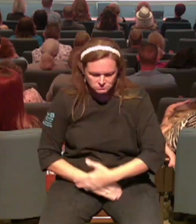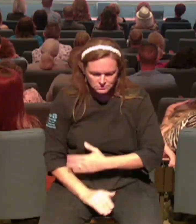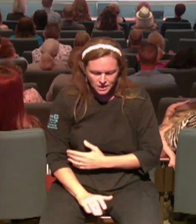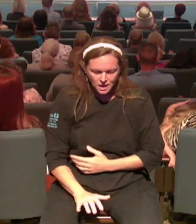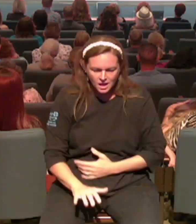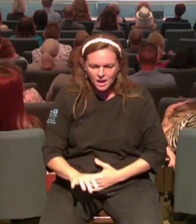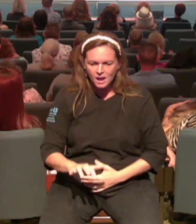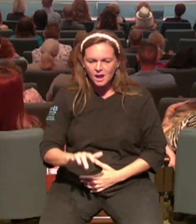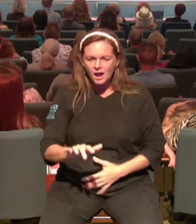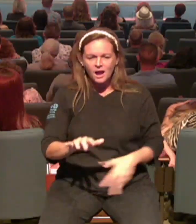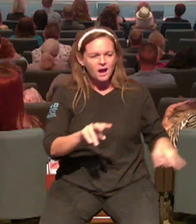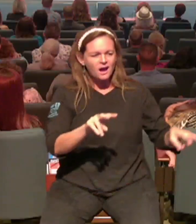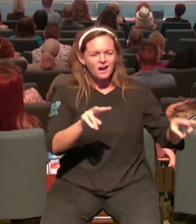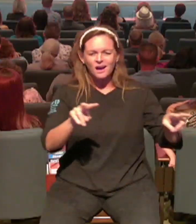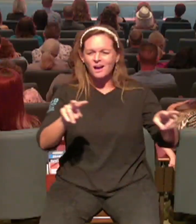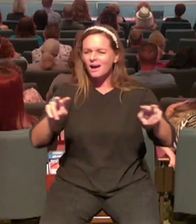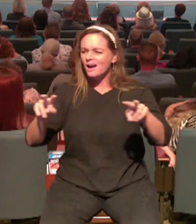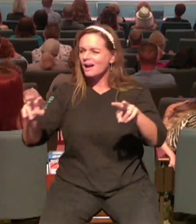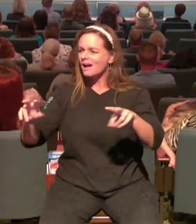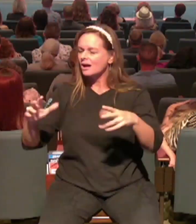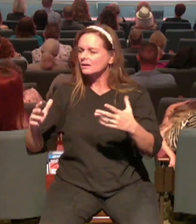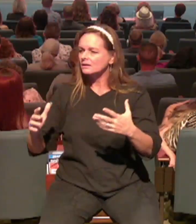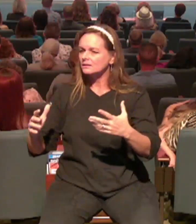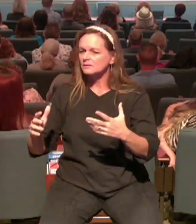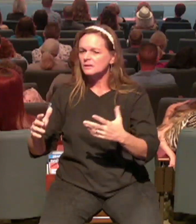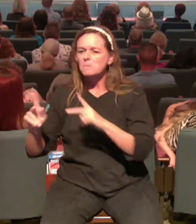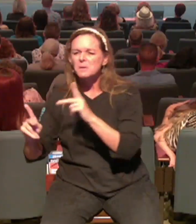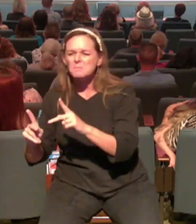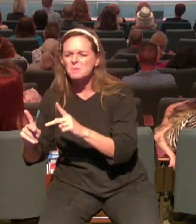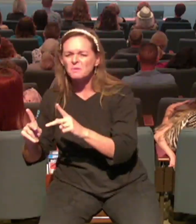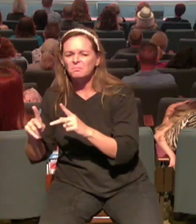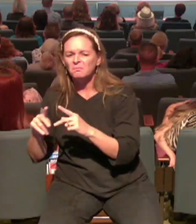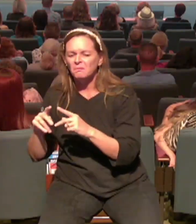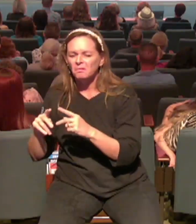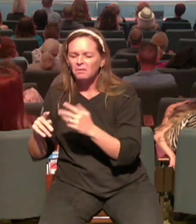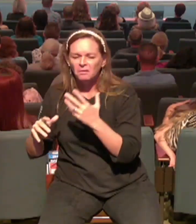towards people that nobody else wanted to have anything to do with. Man.